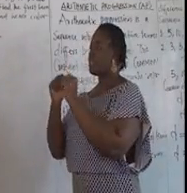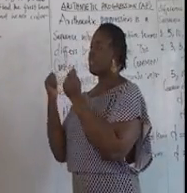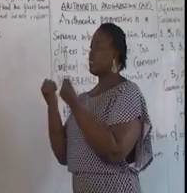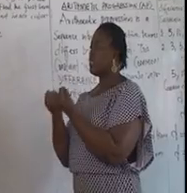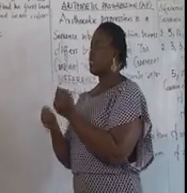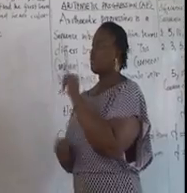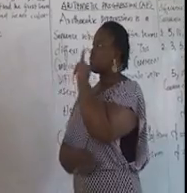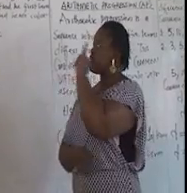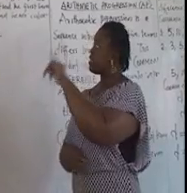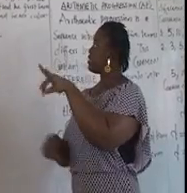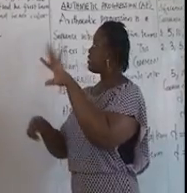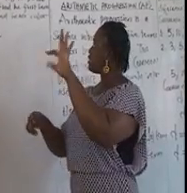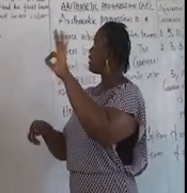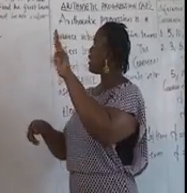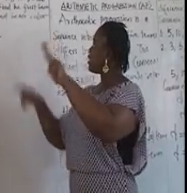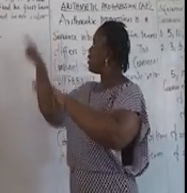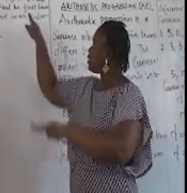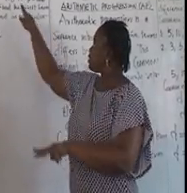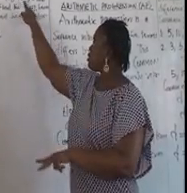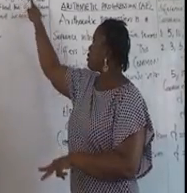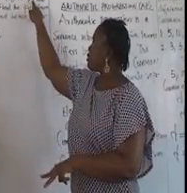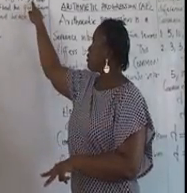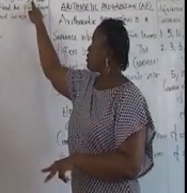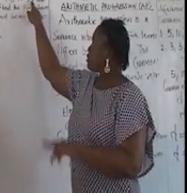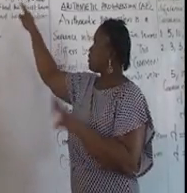is 93. It's given.